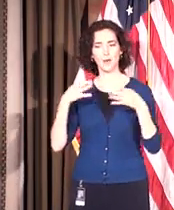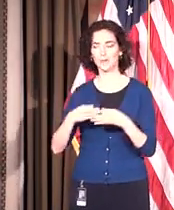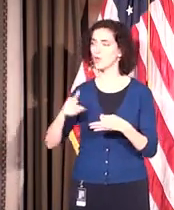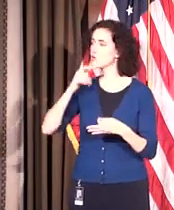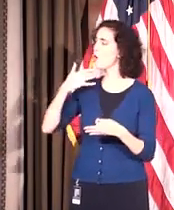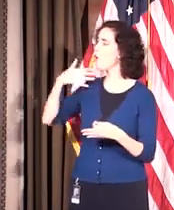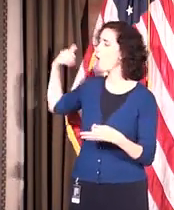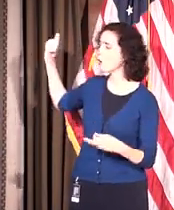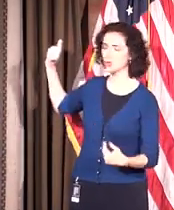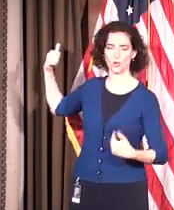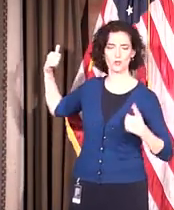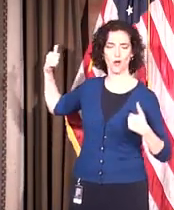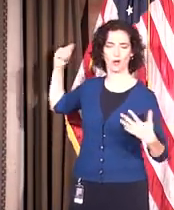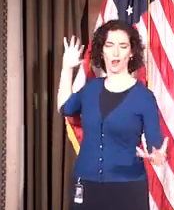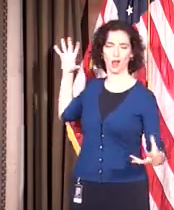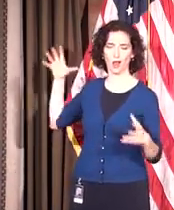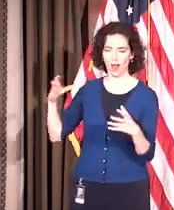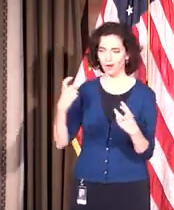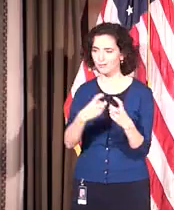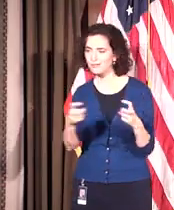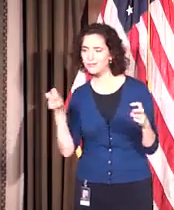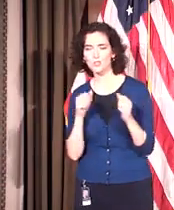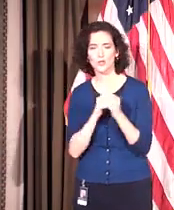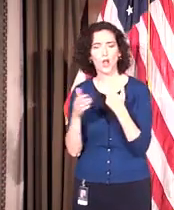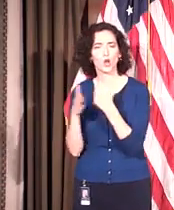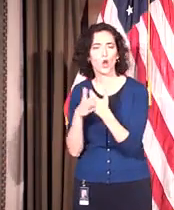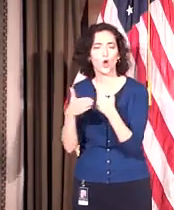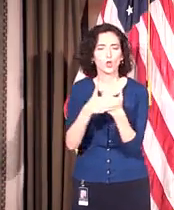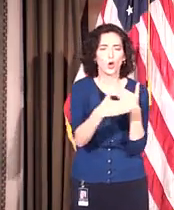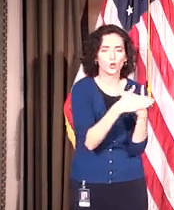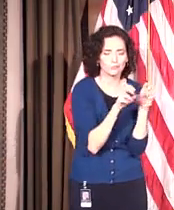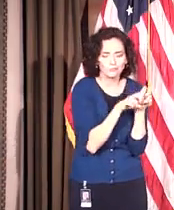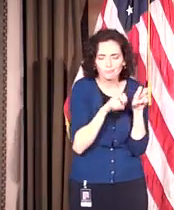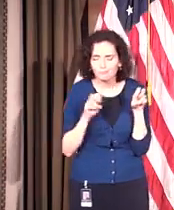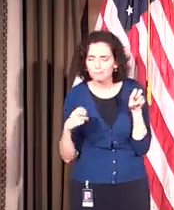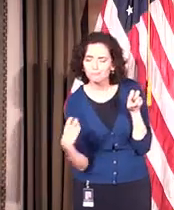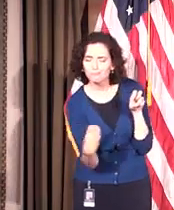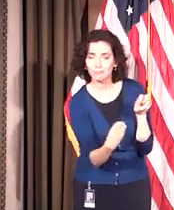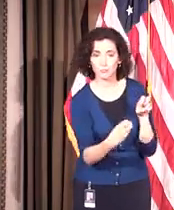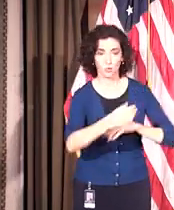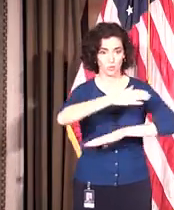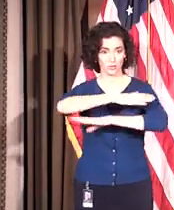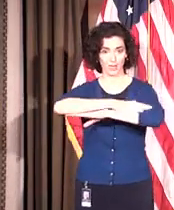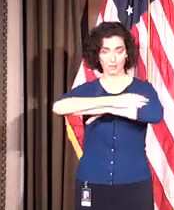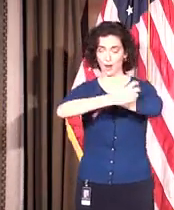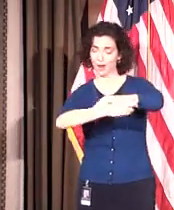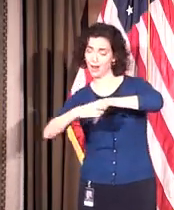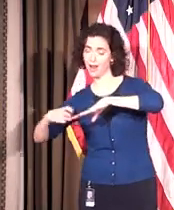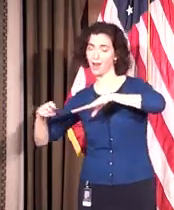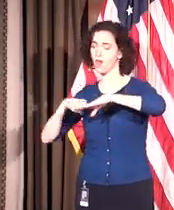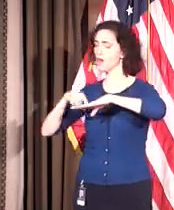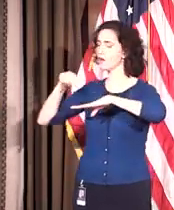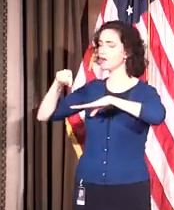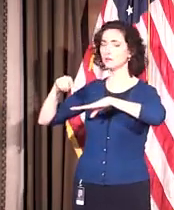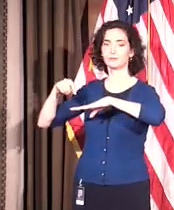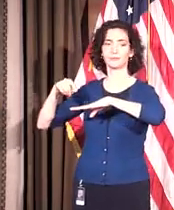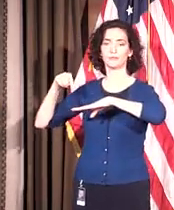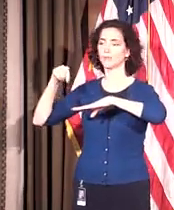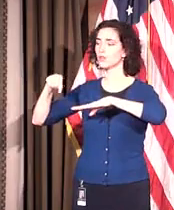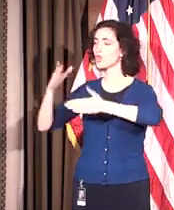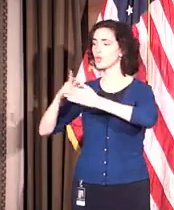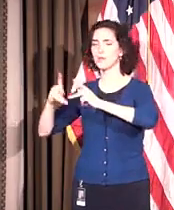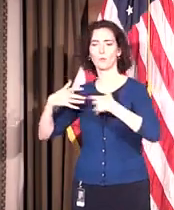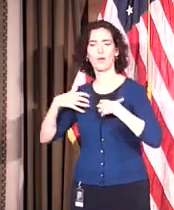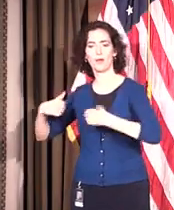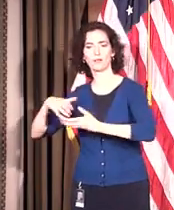family together in close proximity. And just about at every table, you're going to have individuals, if we do that this year, who are going to be